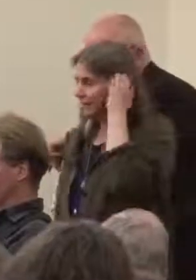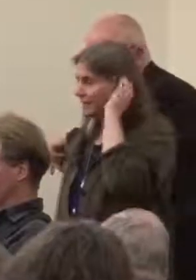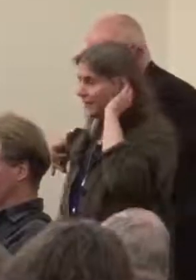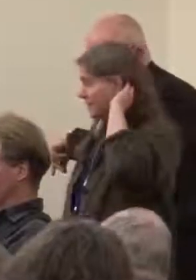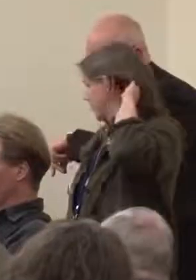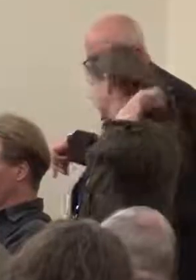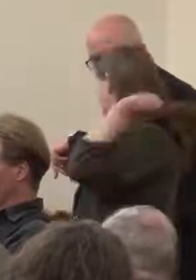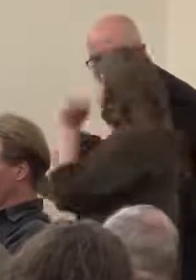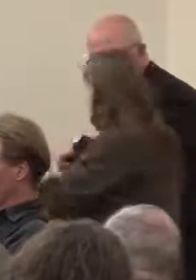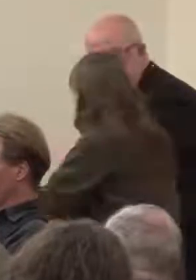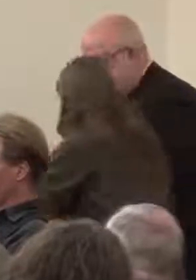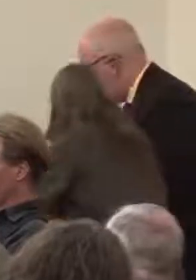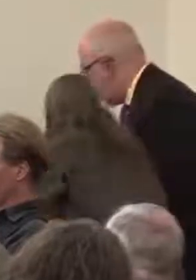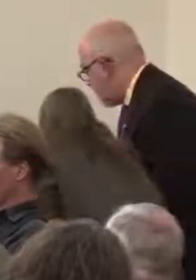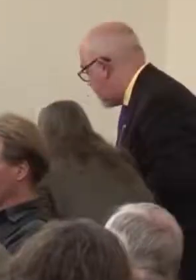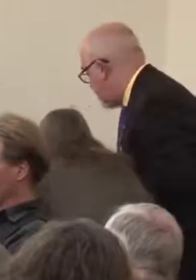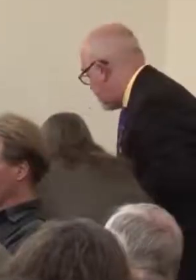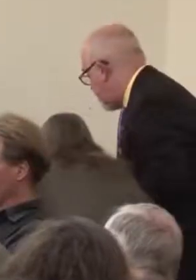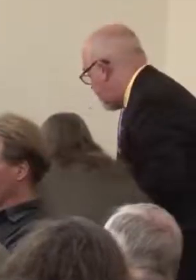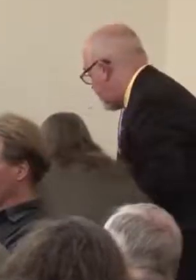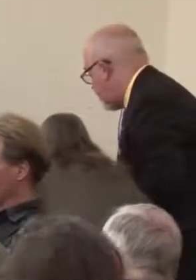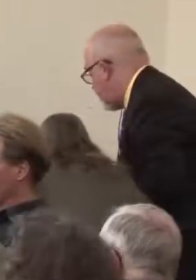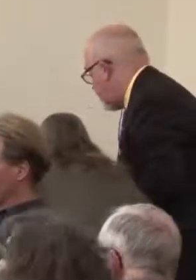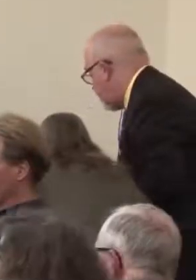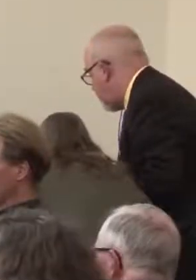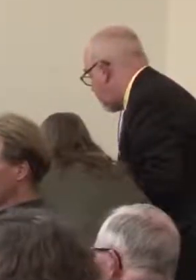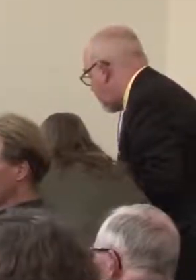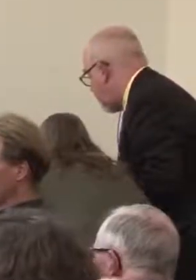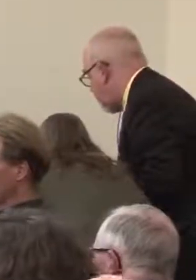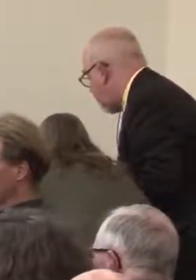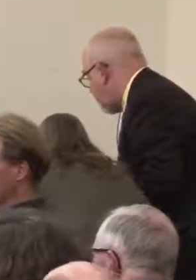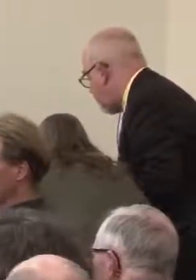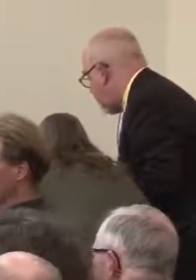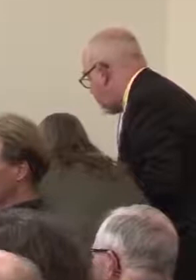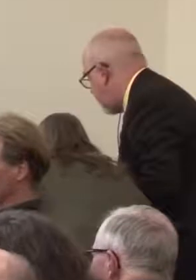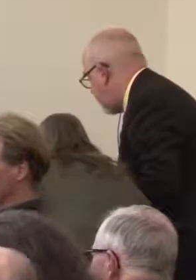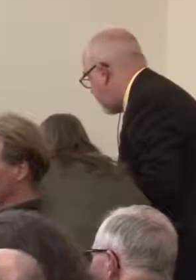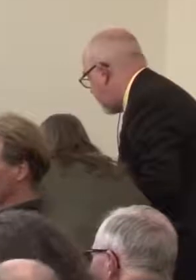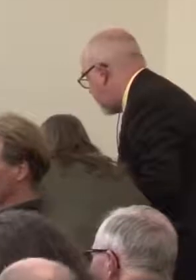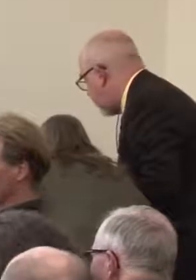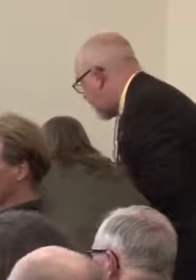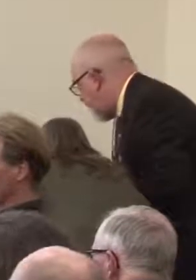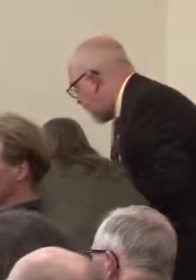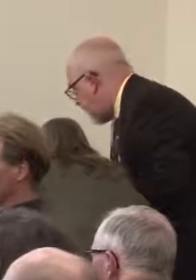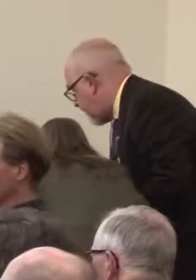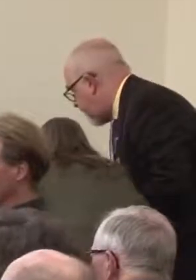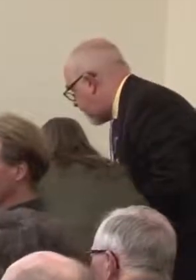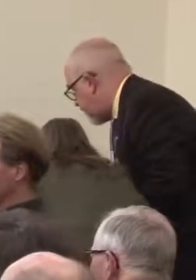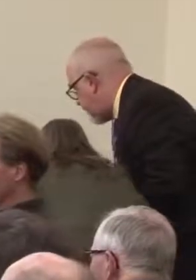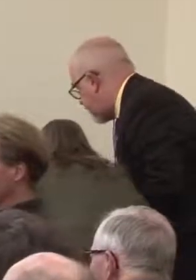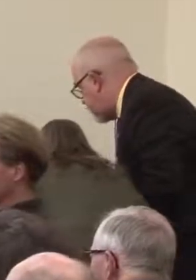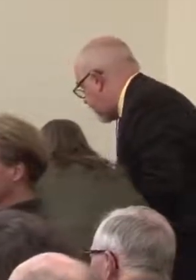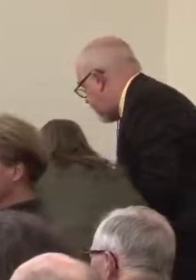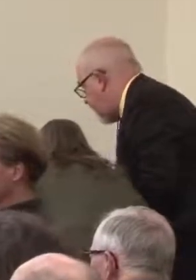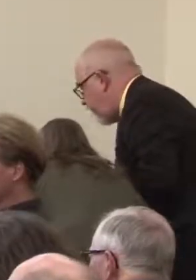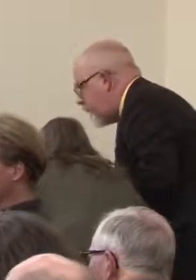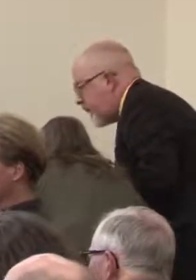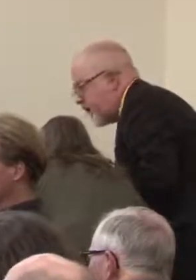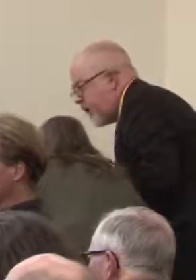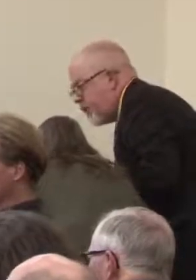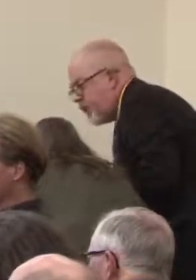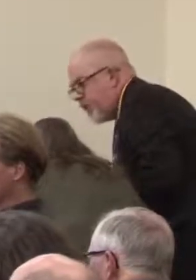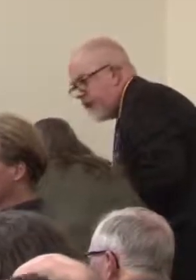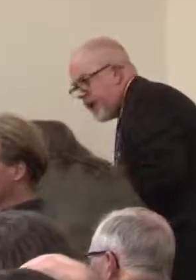transition to that part? It's now time for you to judge. And after a certain amount of time goes by, and that's not